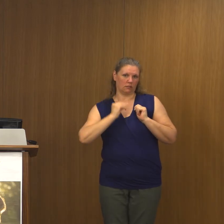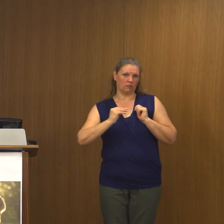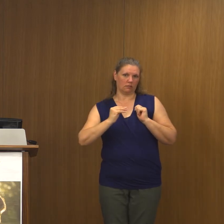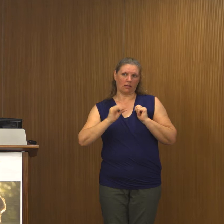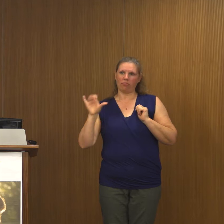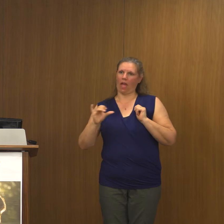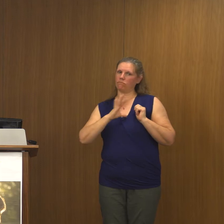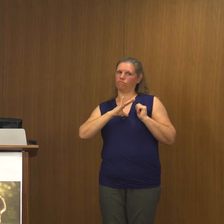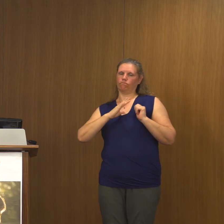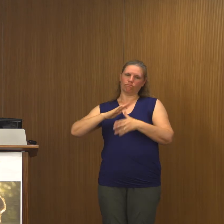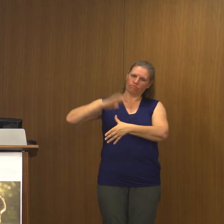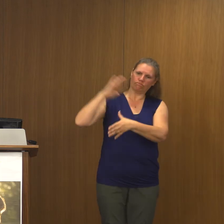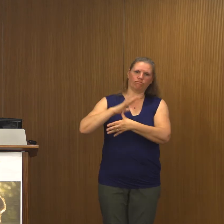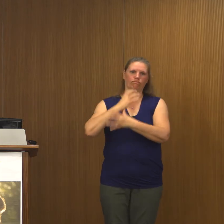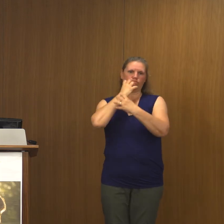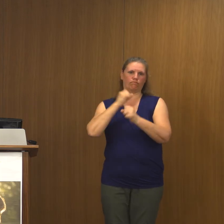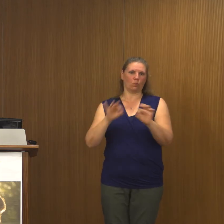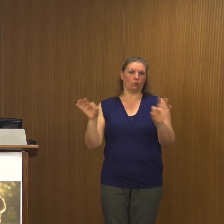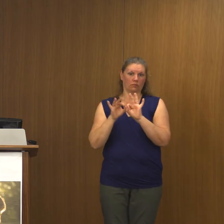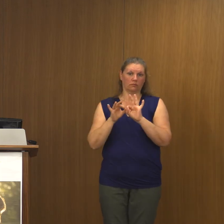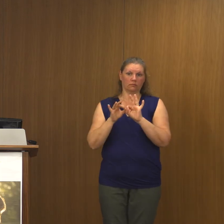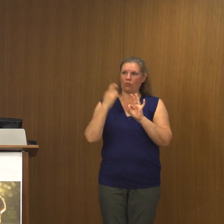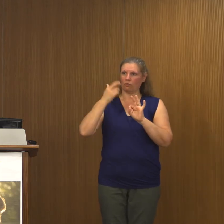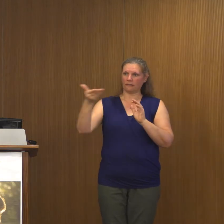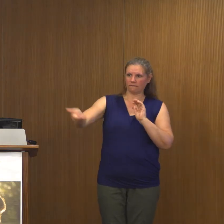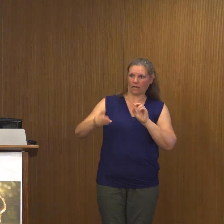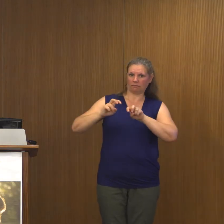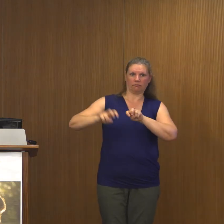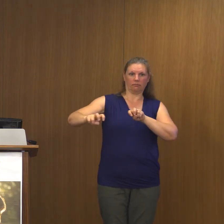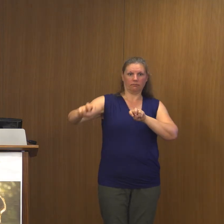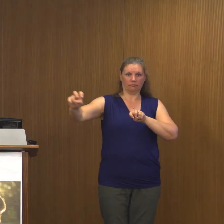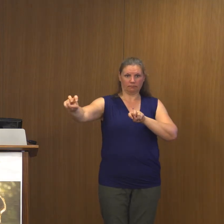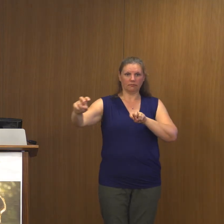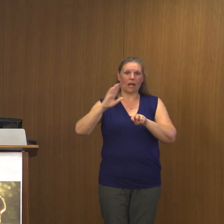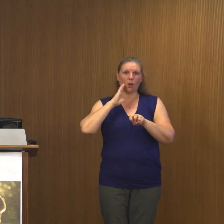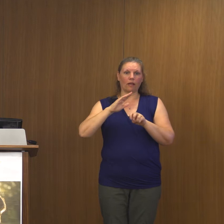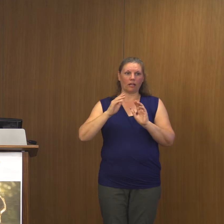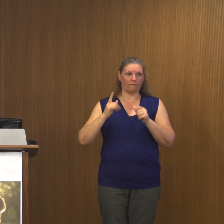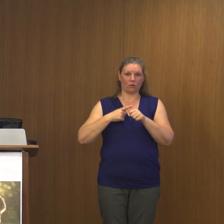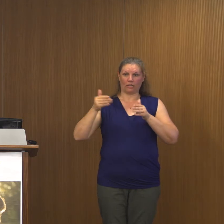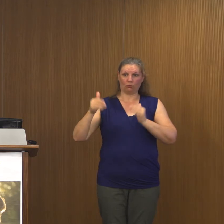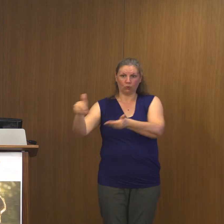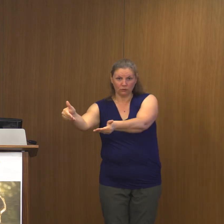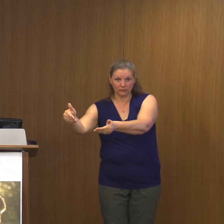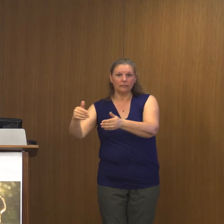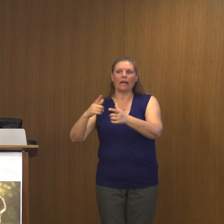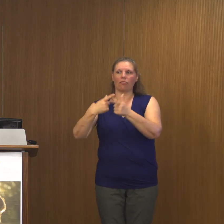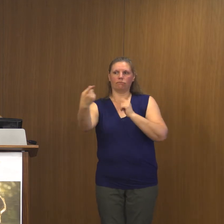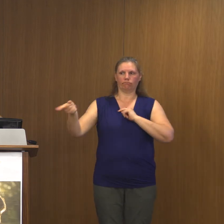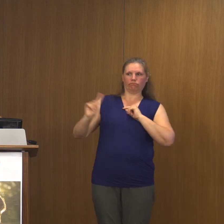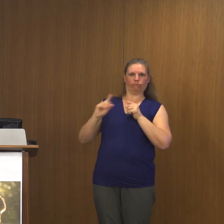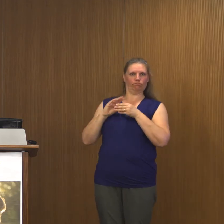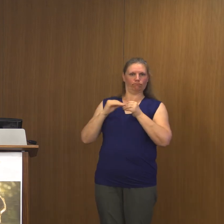the highlight of this all. So we have a panel here that I will quick introduce to you, and then we'll introduce themselves as they come